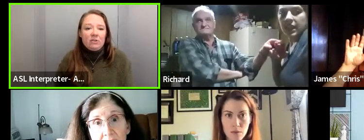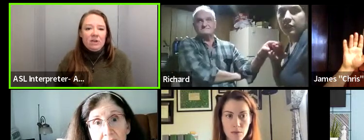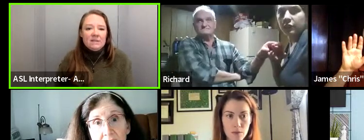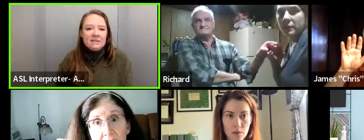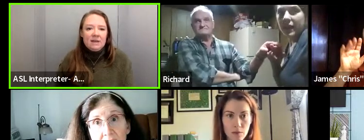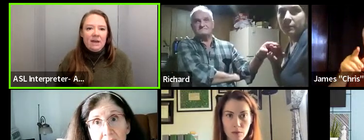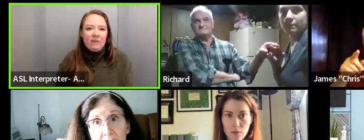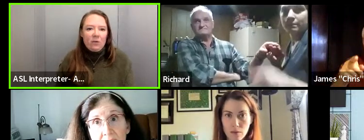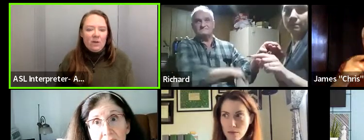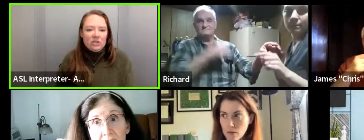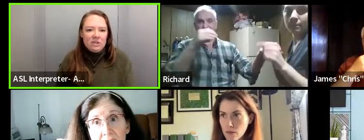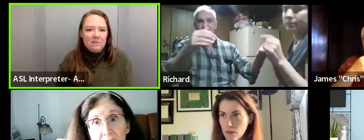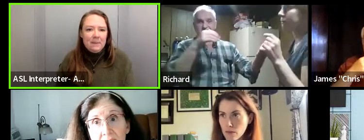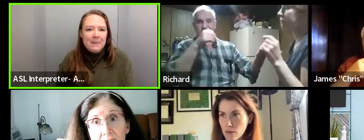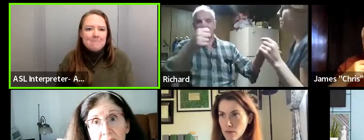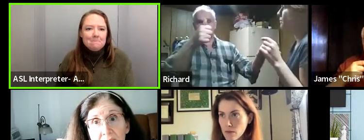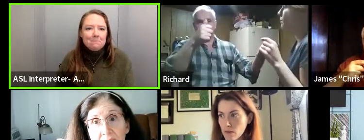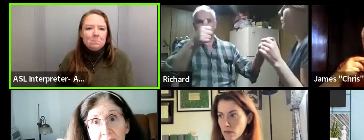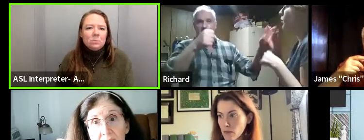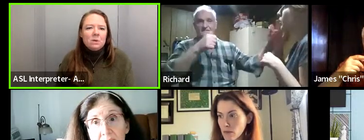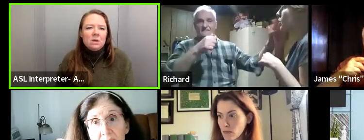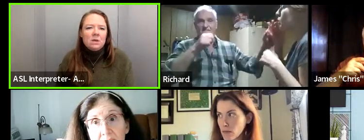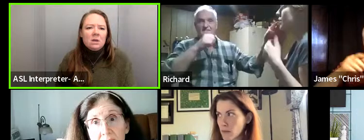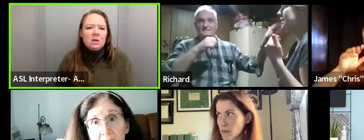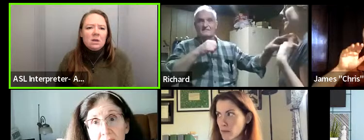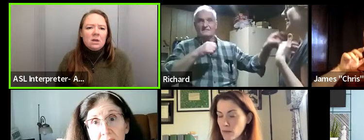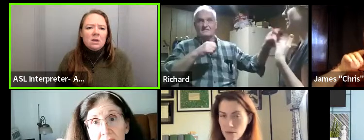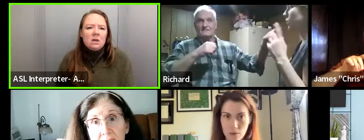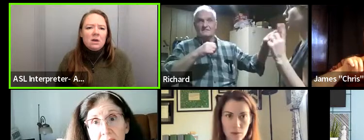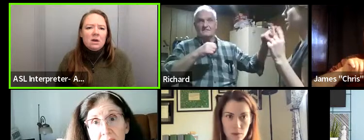This is Chris. I have a question.